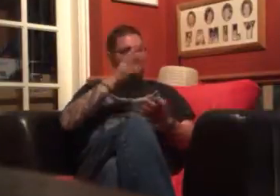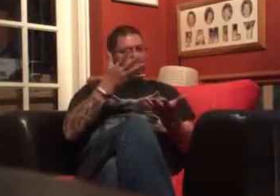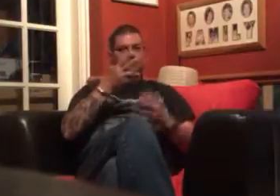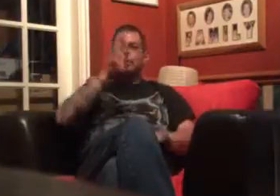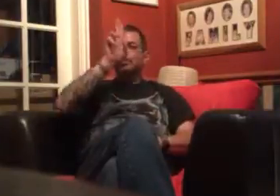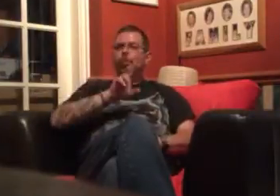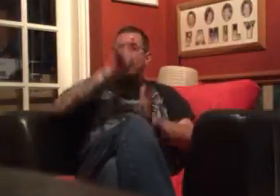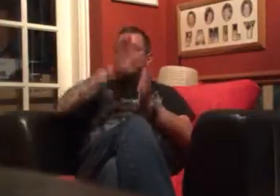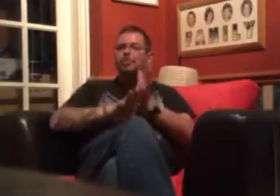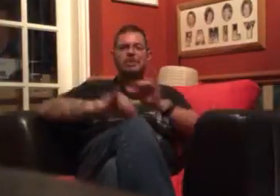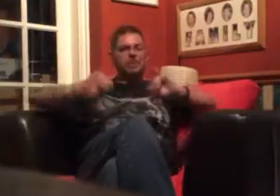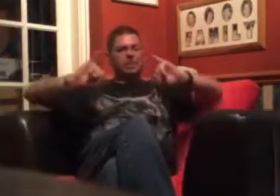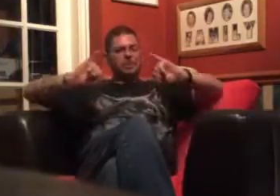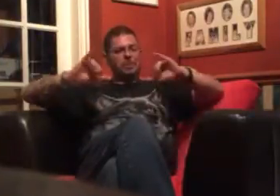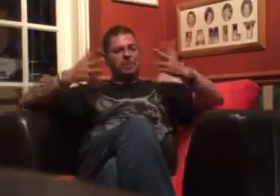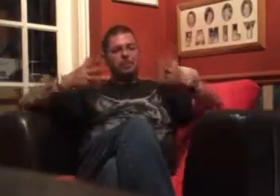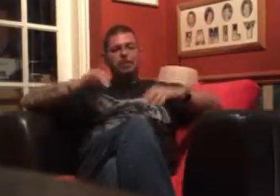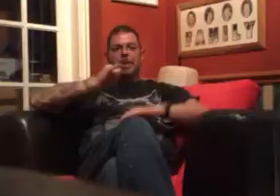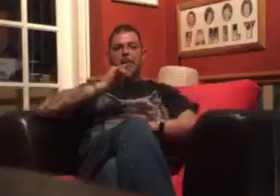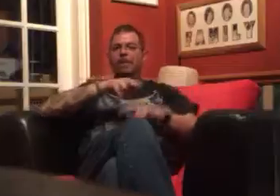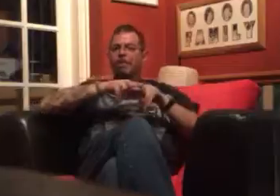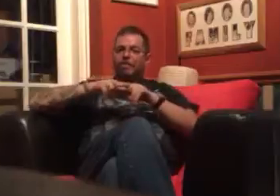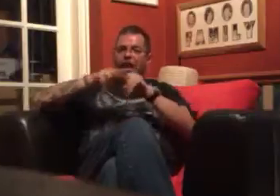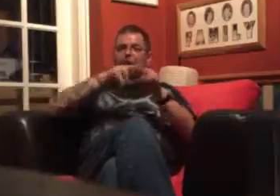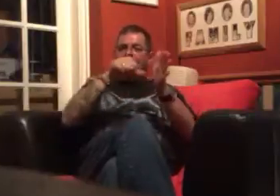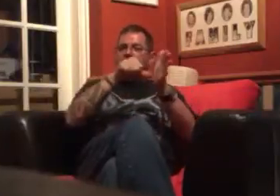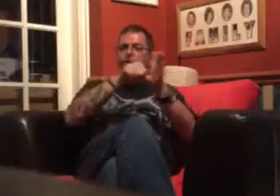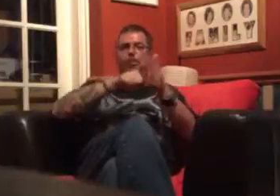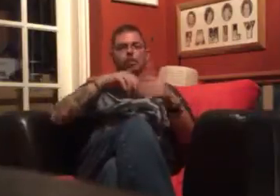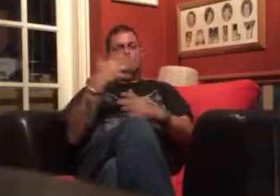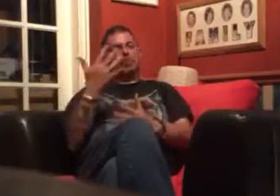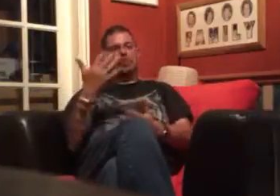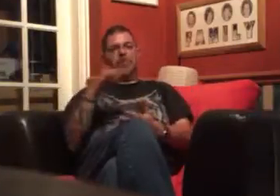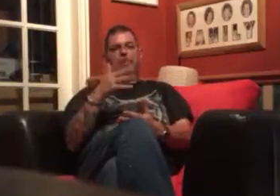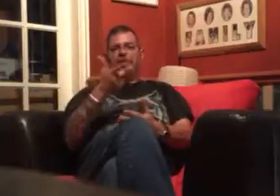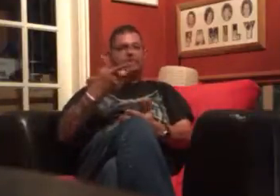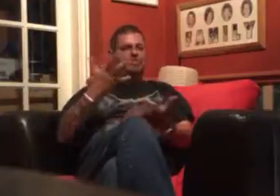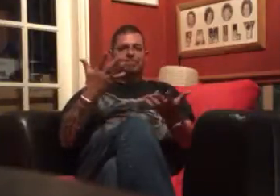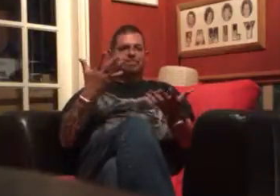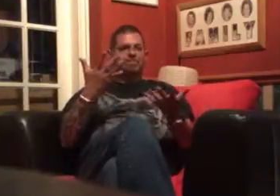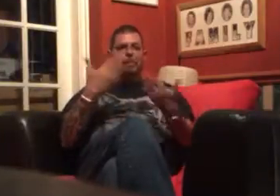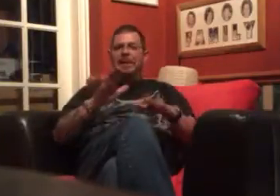chance. Maybe their school experience wasn't great. Maybe the family life has been a bit of a struggle.